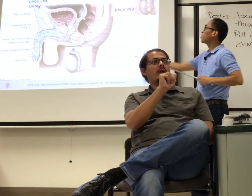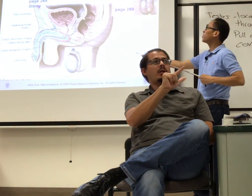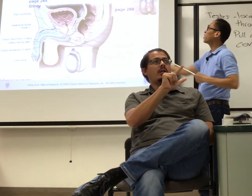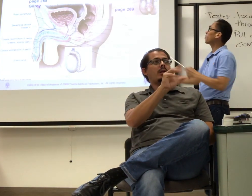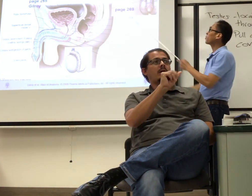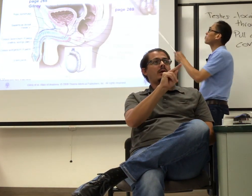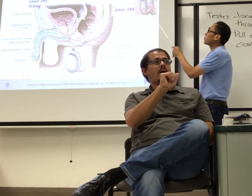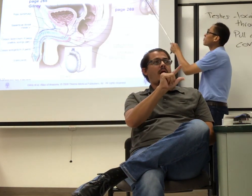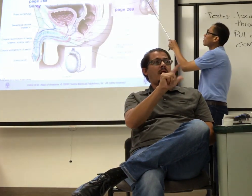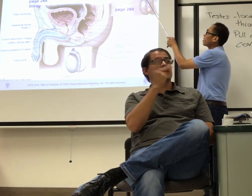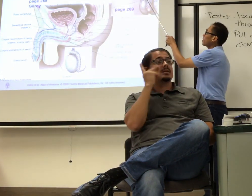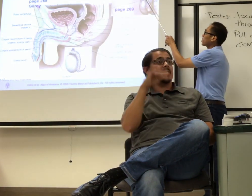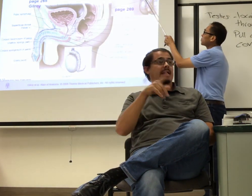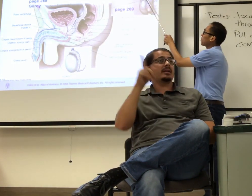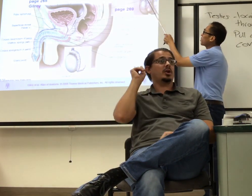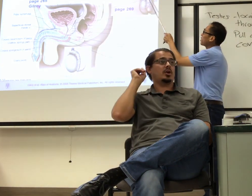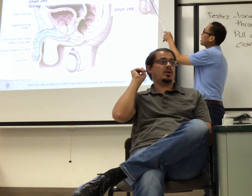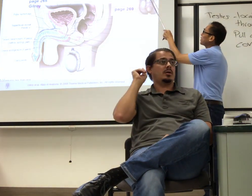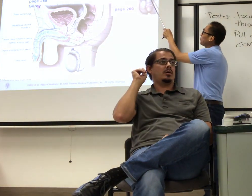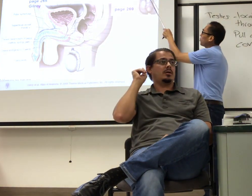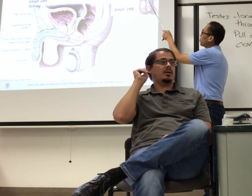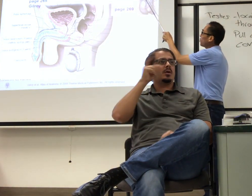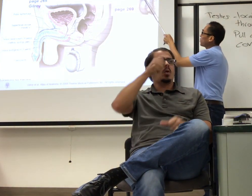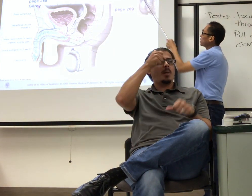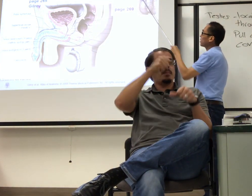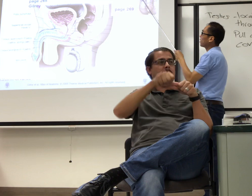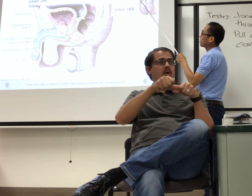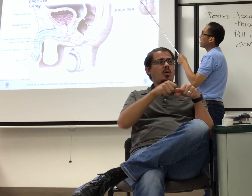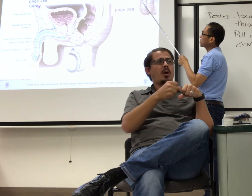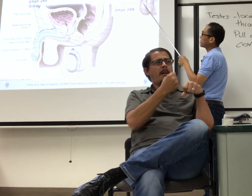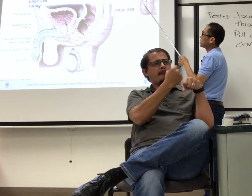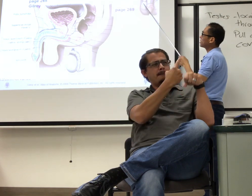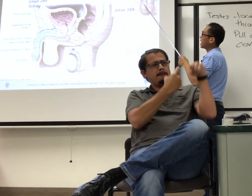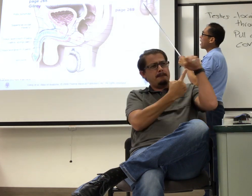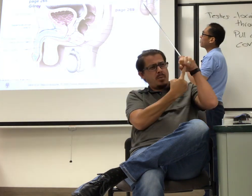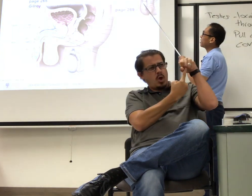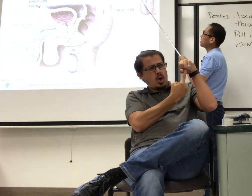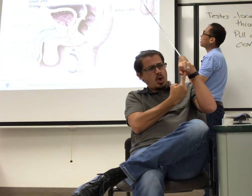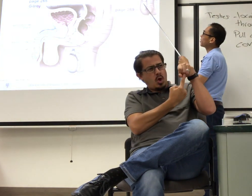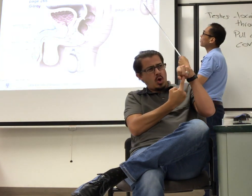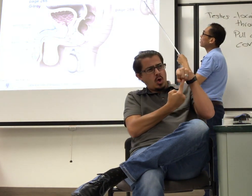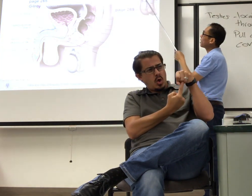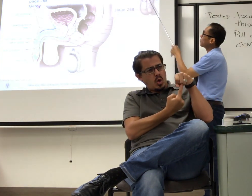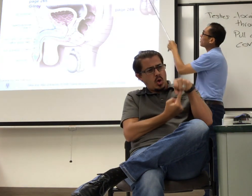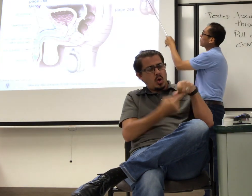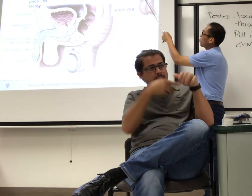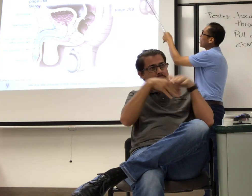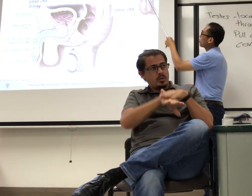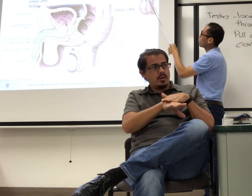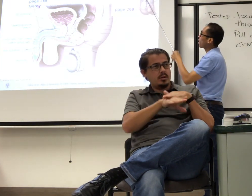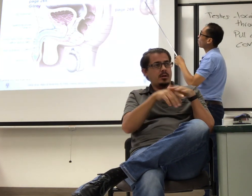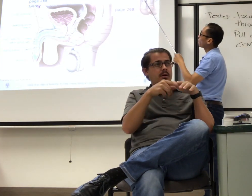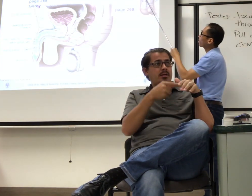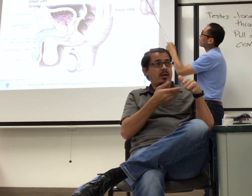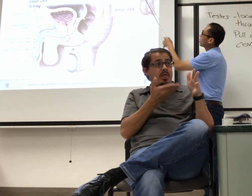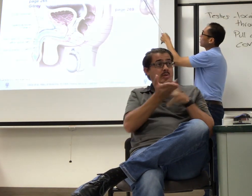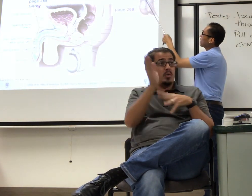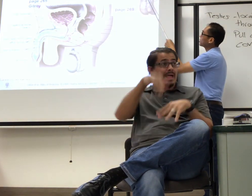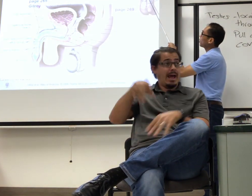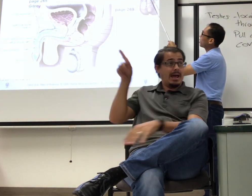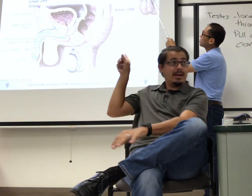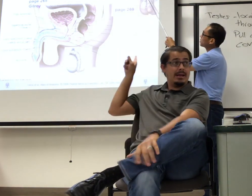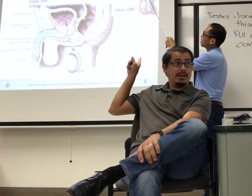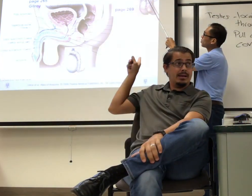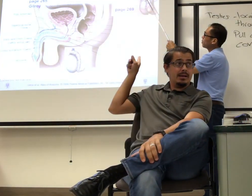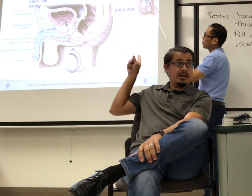that is shown here, because remember, you had to pull the testes down into here. I mean, they went through there.